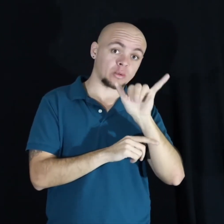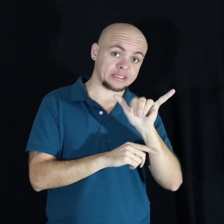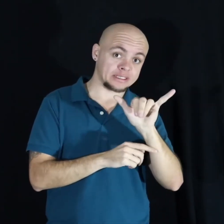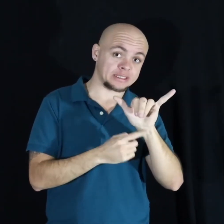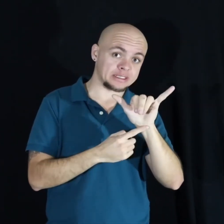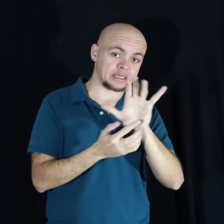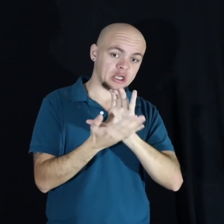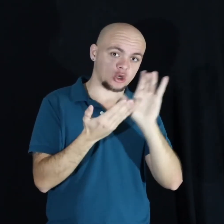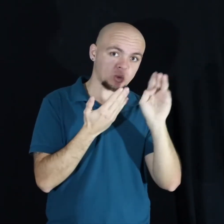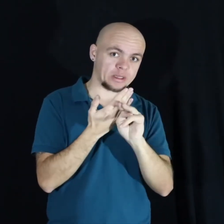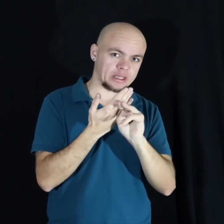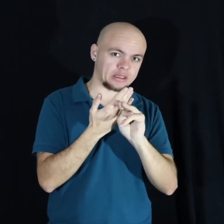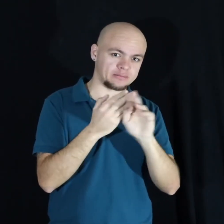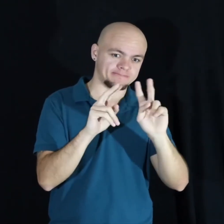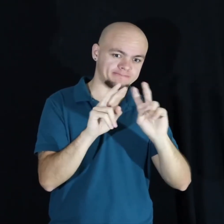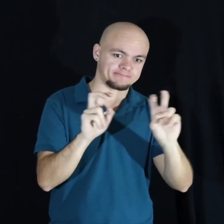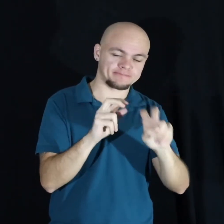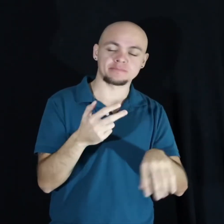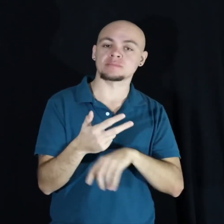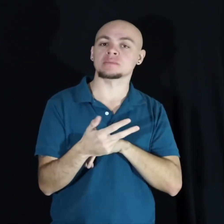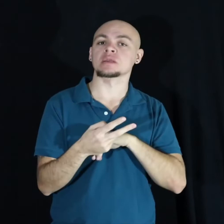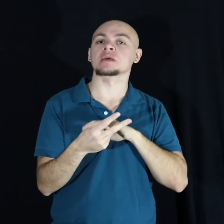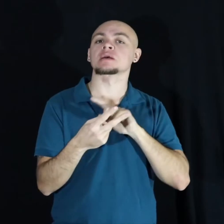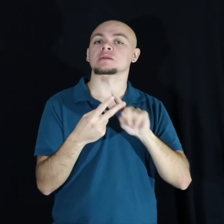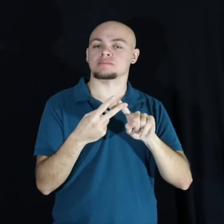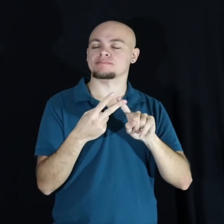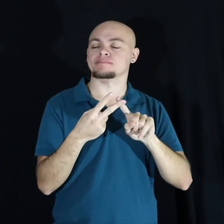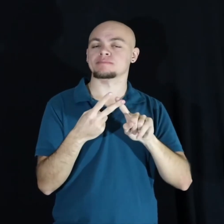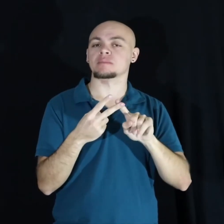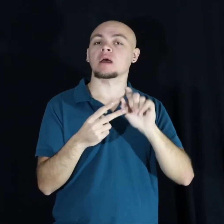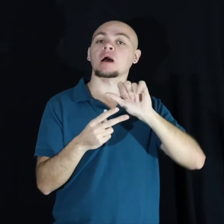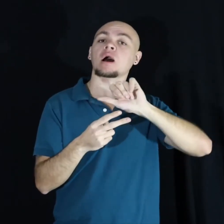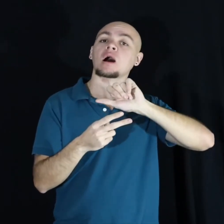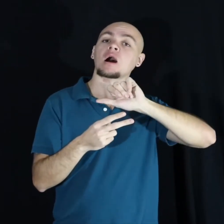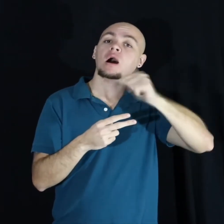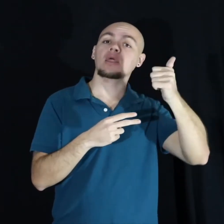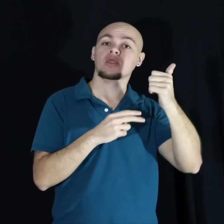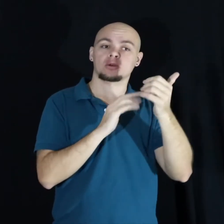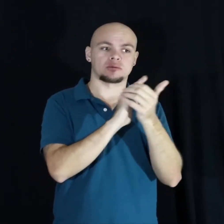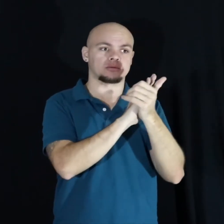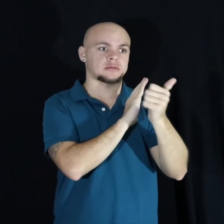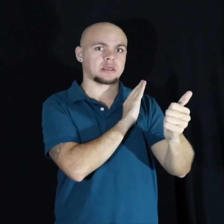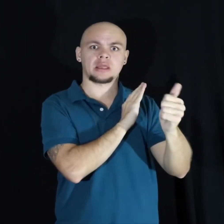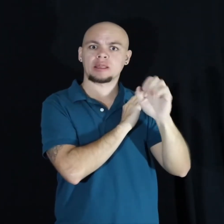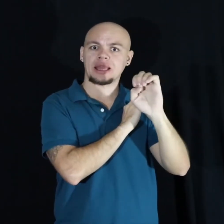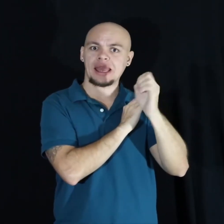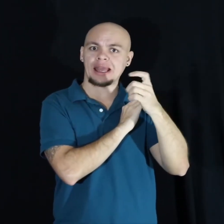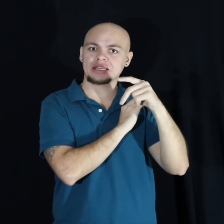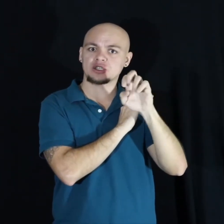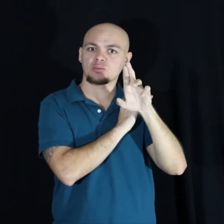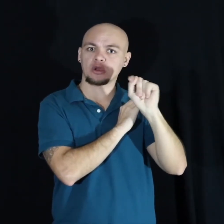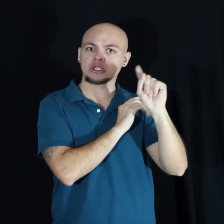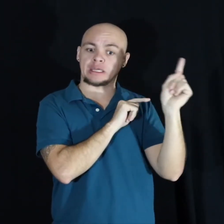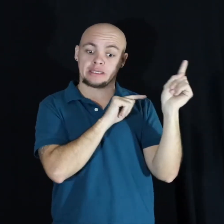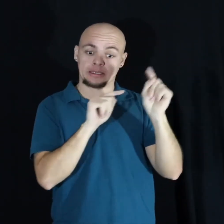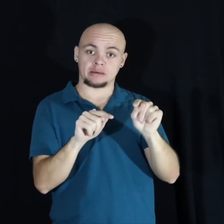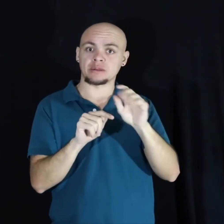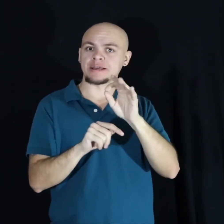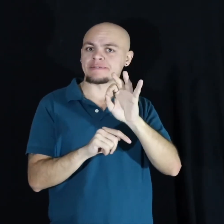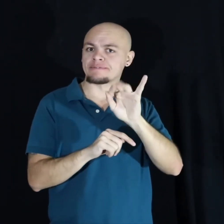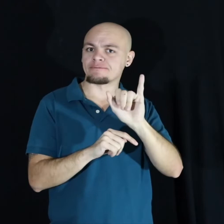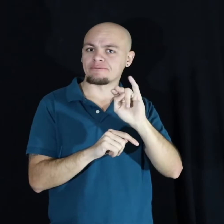curriculum. Second, they got experts from other countries to come to Finland and to help them understand what